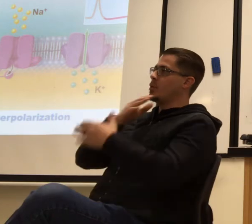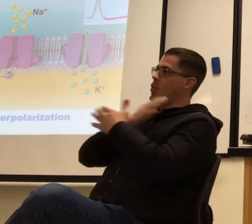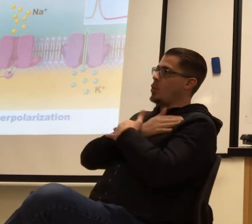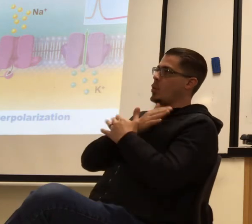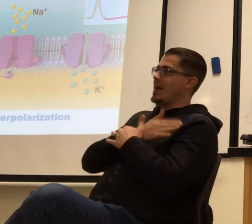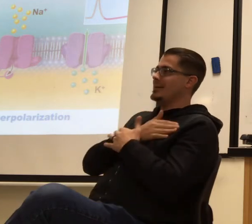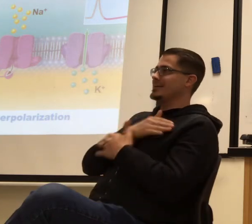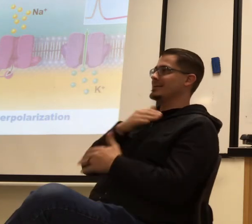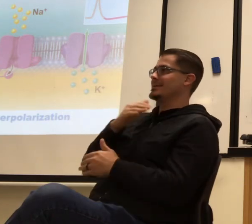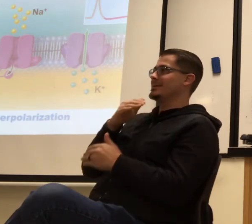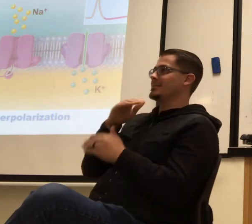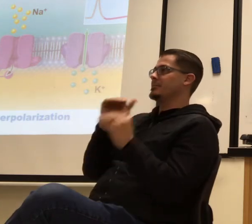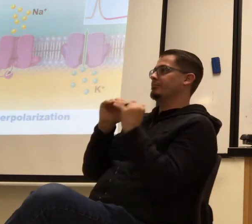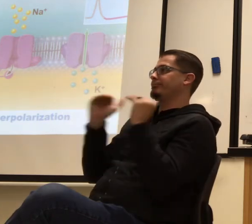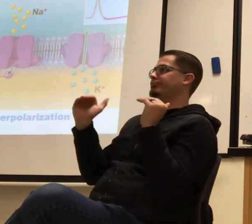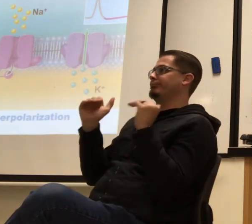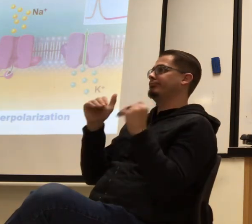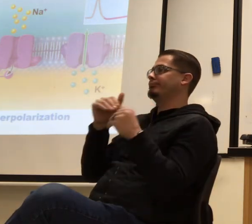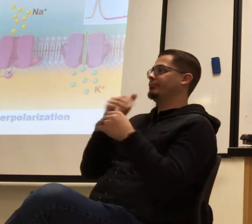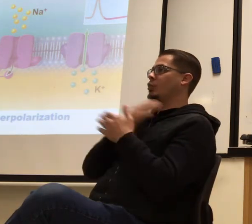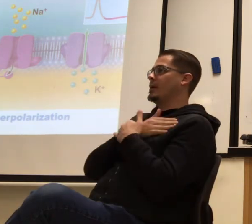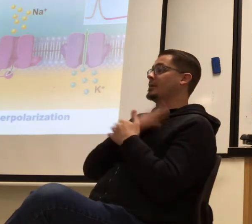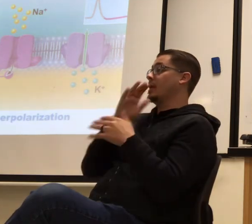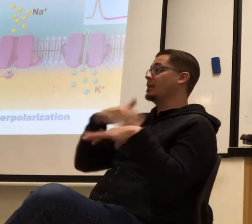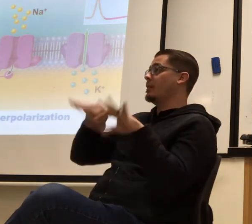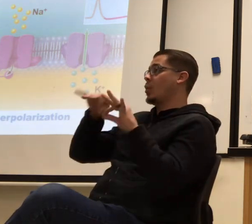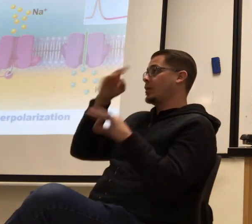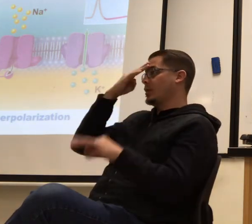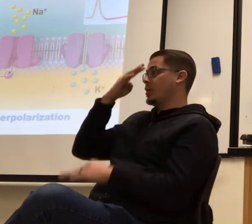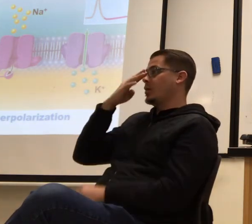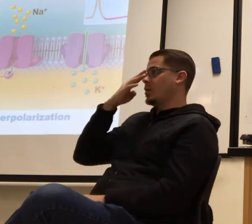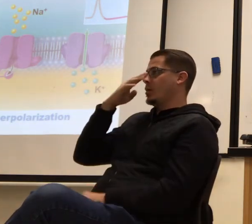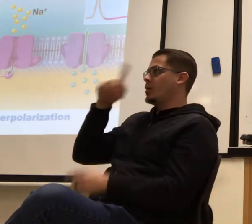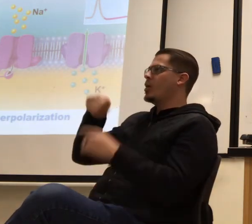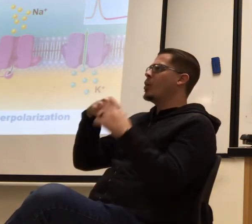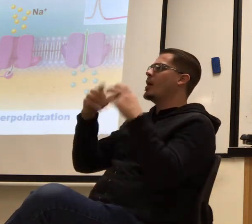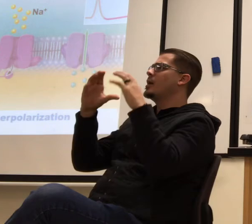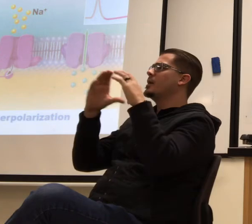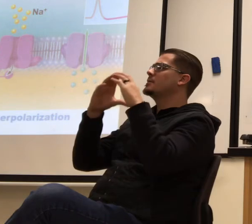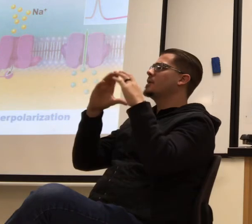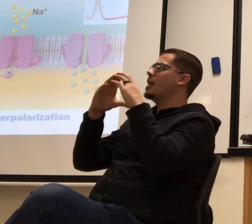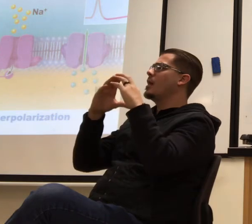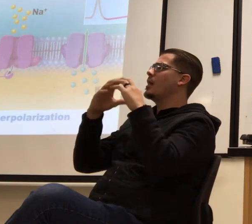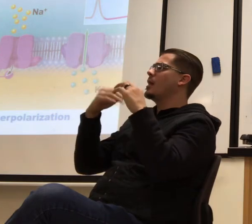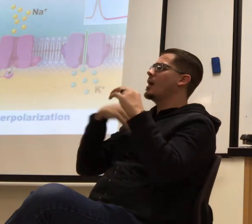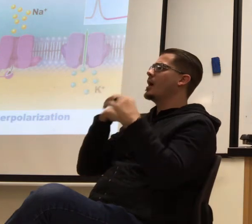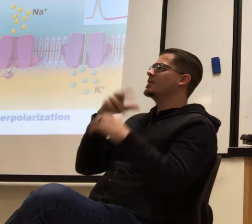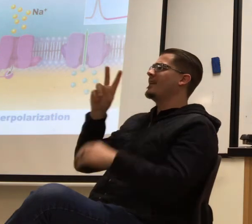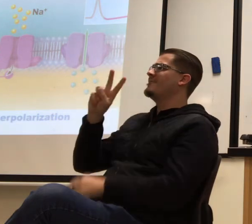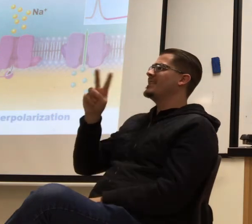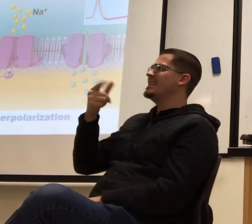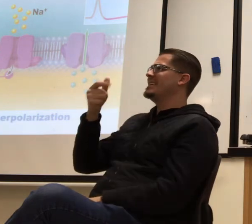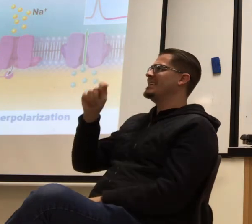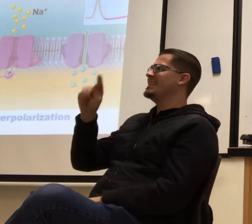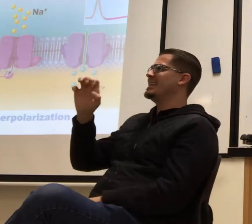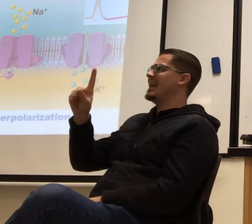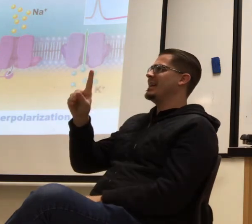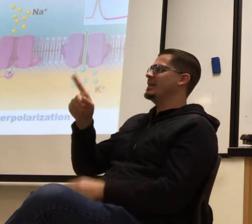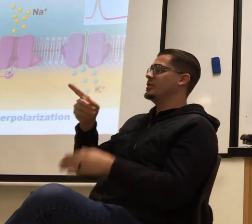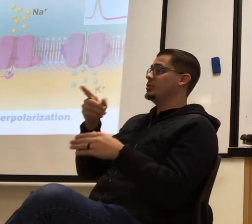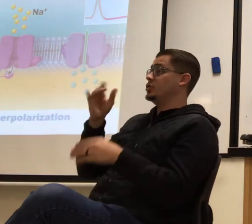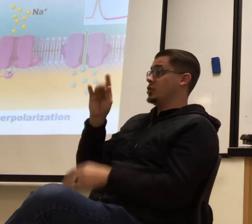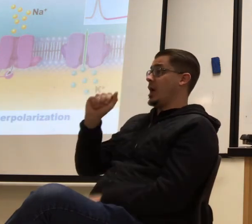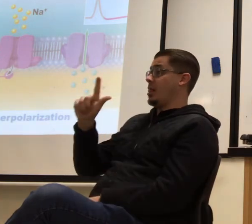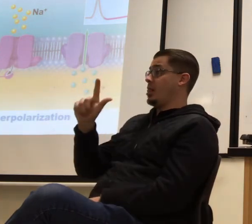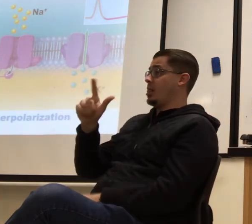rest state. That's important to know. When a cell has these V-gated channels and they're in their rest